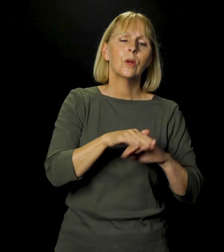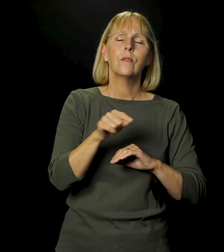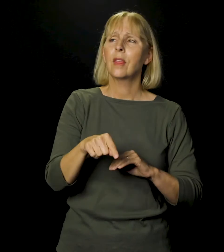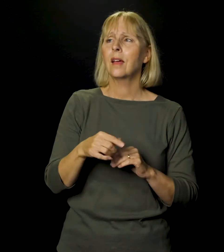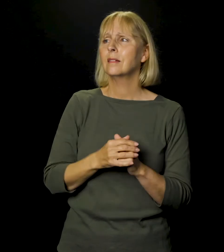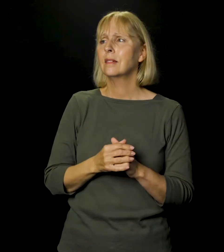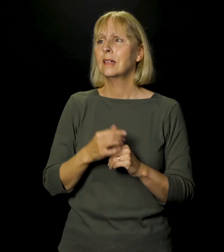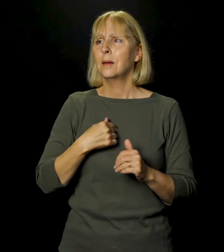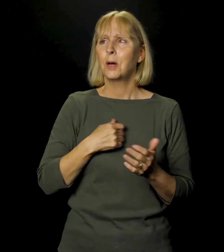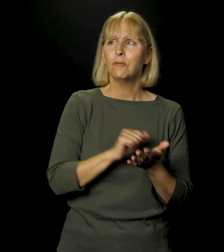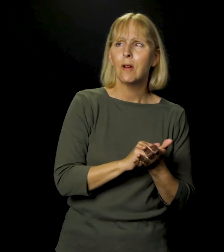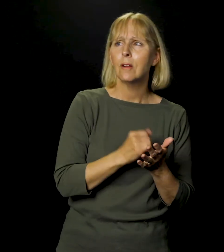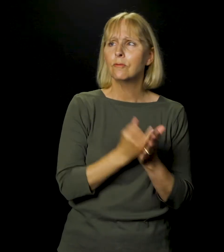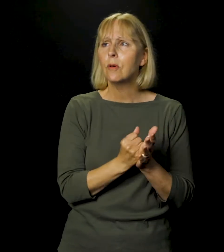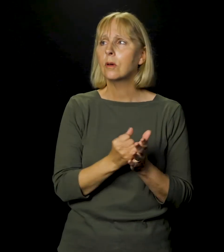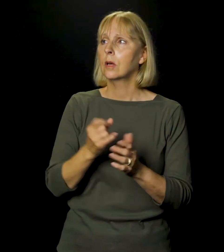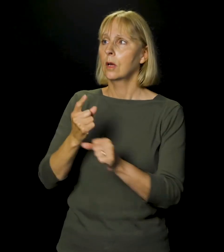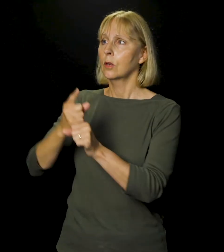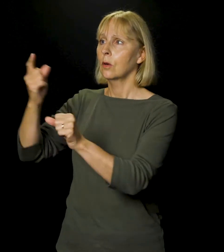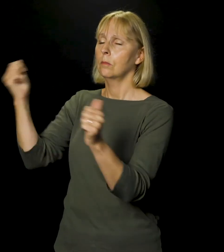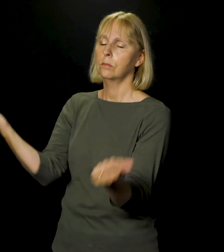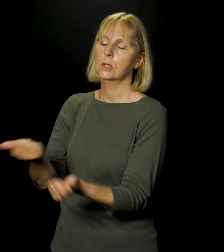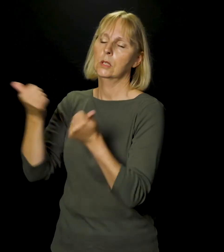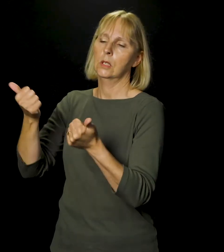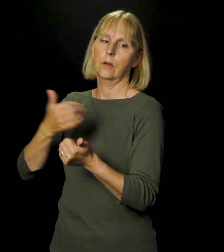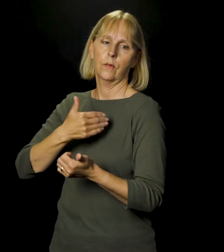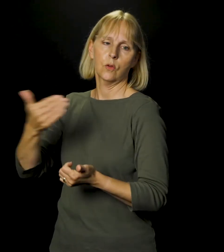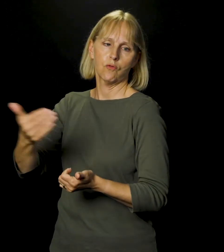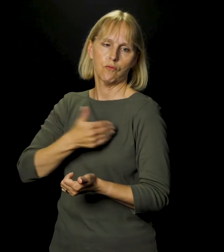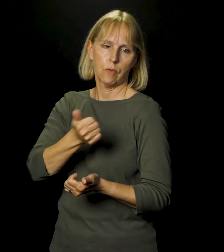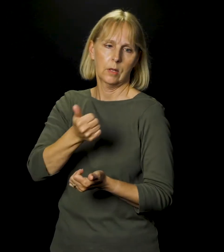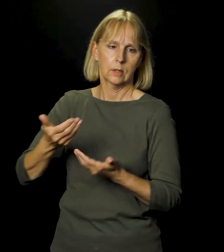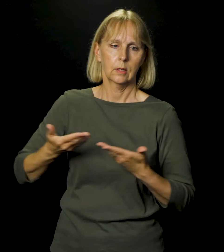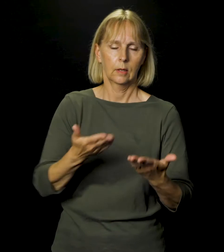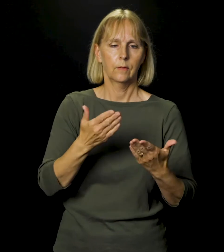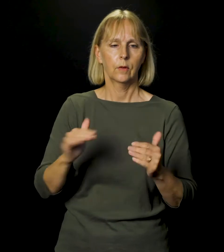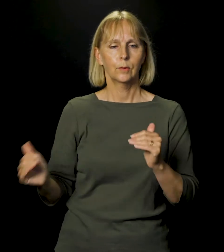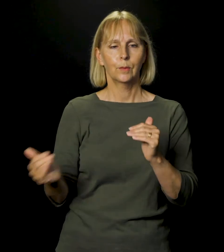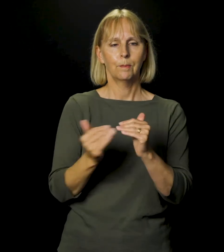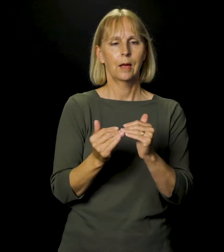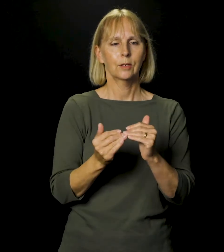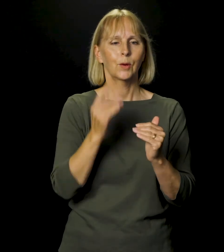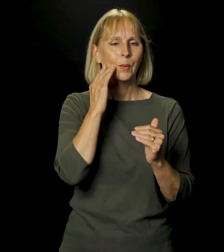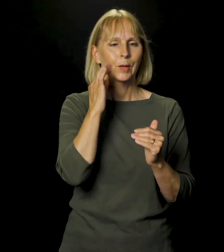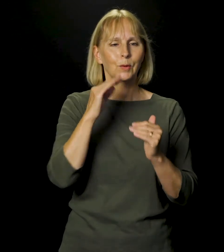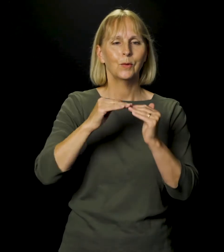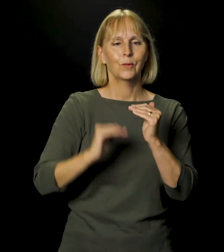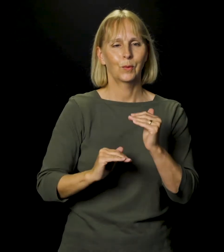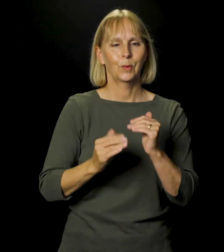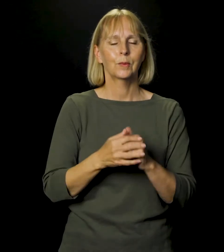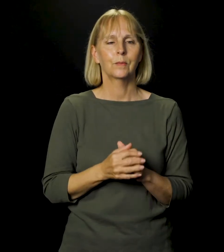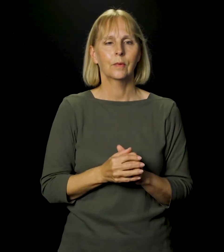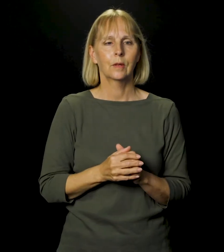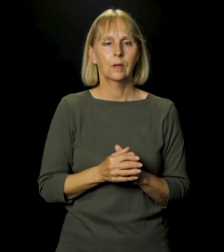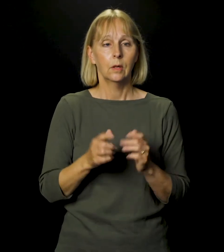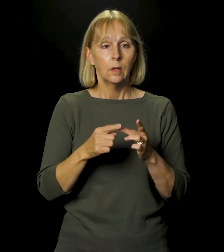shortcomings. Towards the end of our service today, we're going to share in communion together, and there is no better time to repent for the